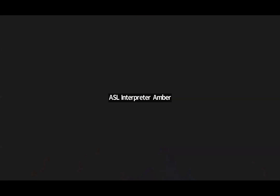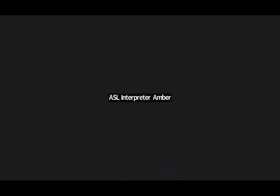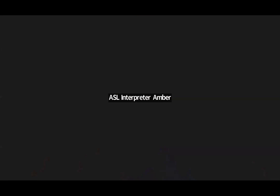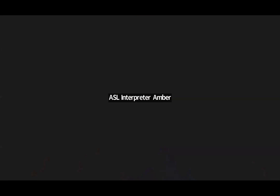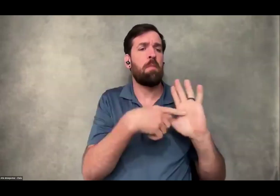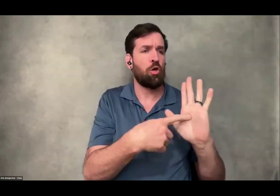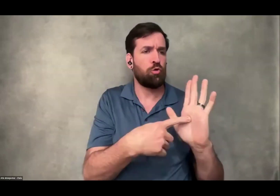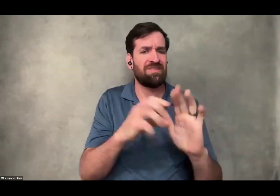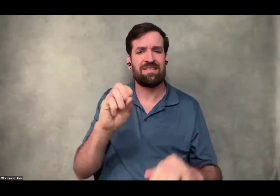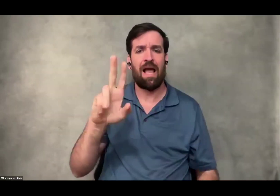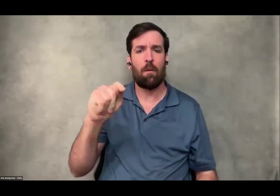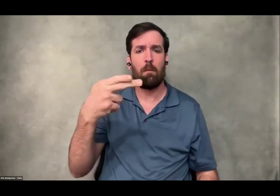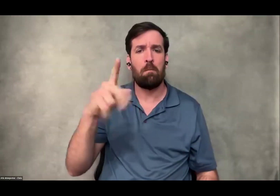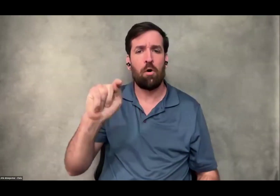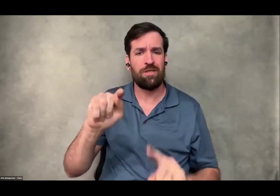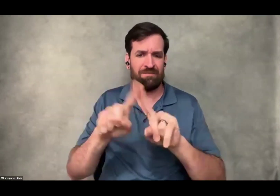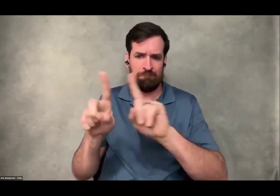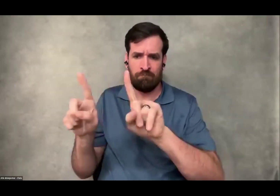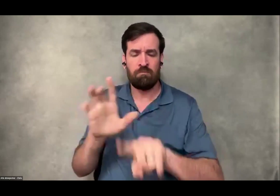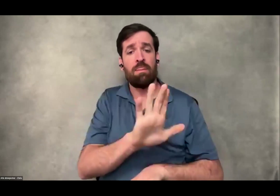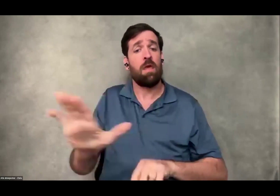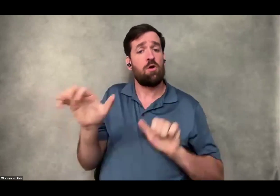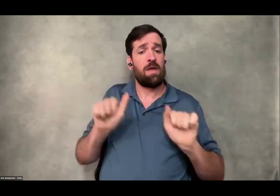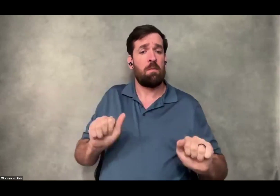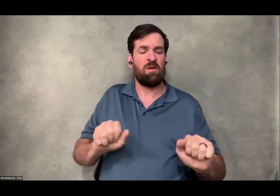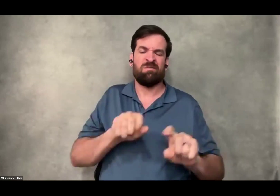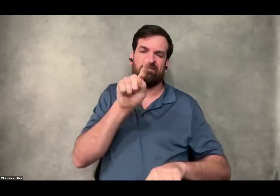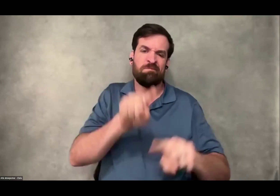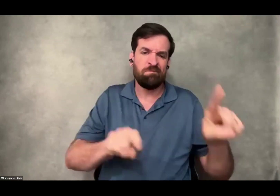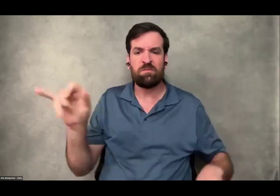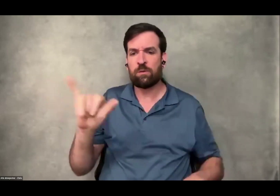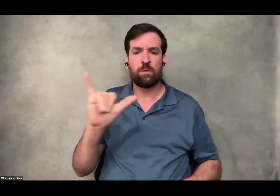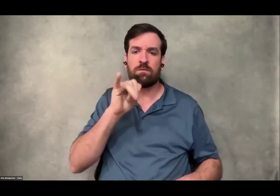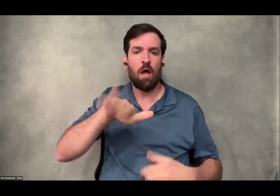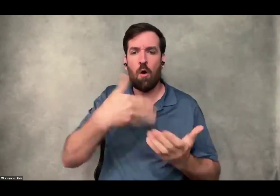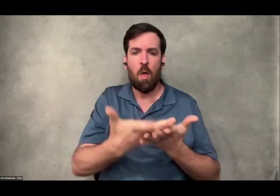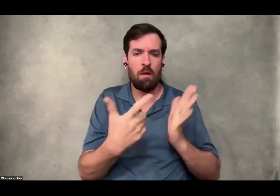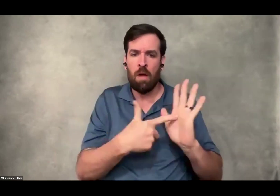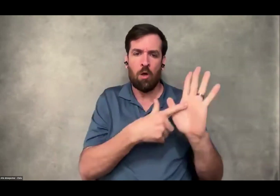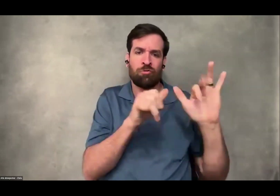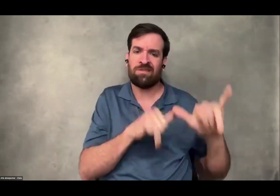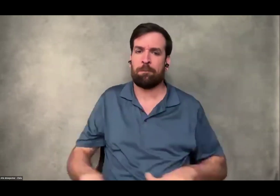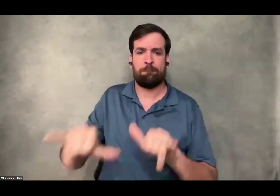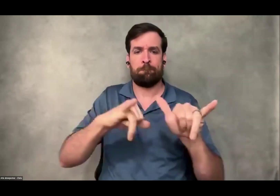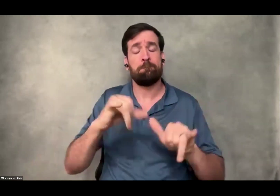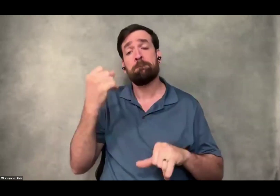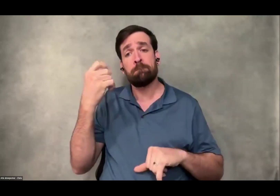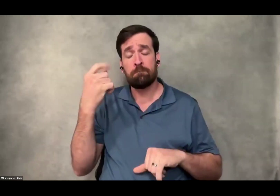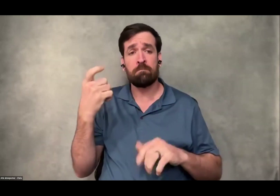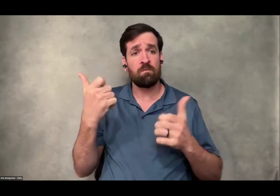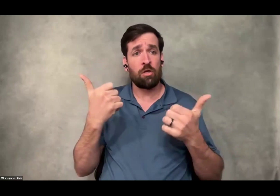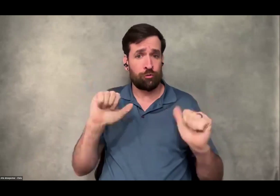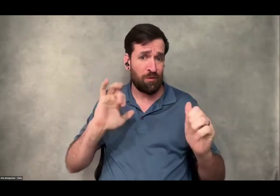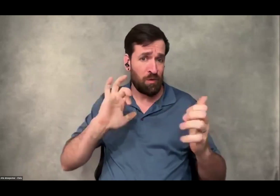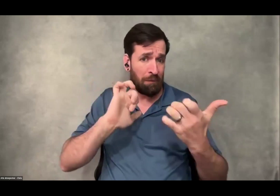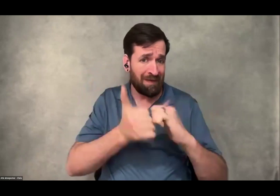differently and their capabilities are different as well. Not all models are created the same, although they do try to compete